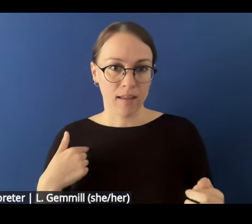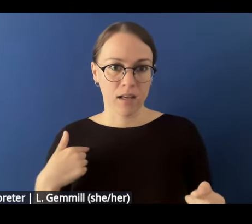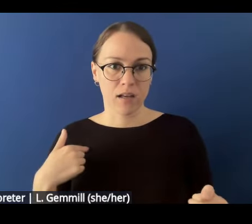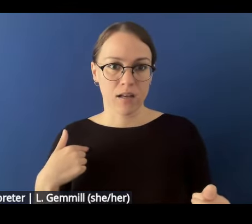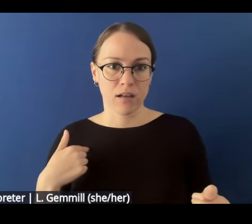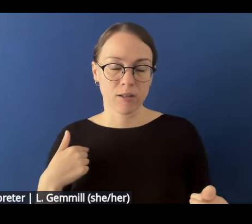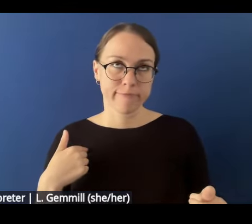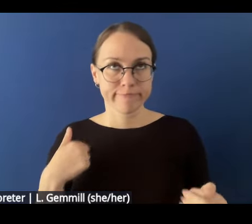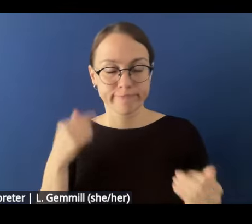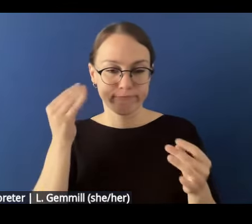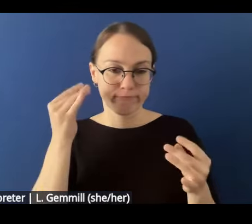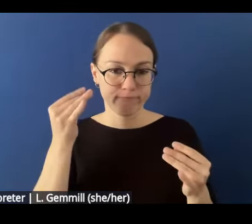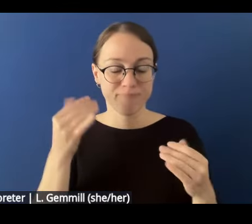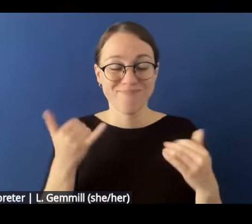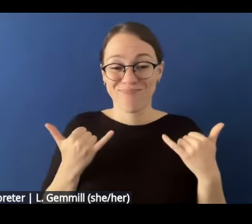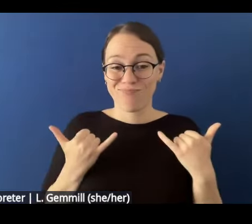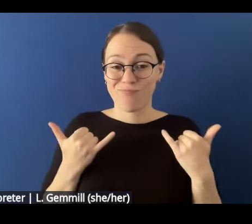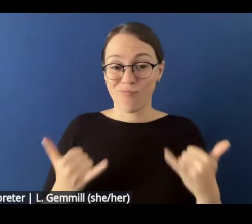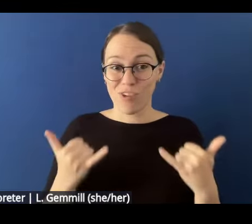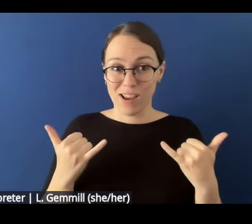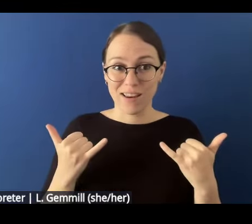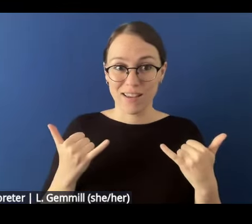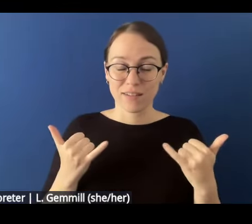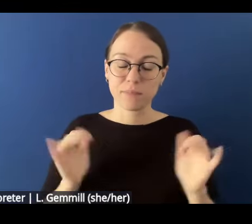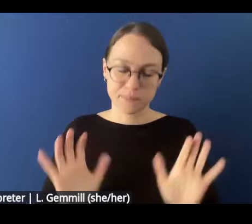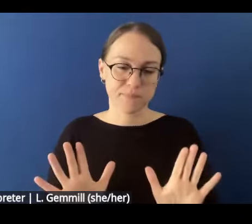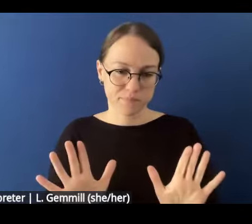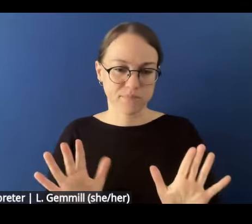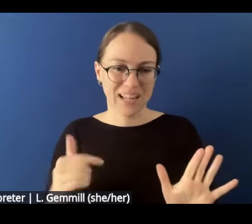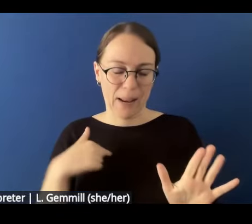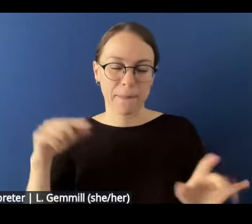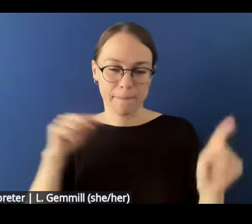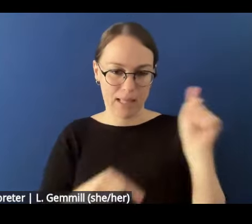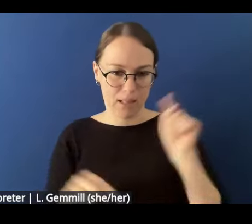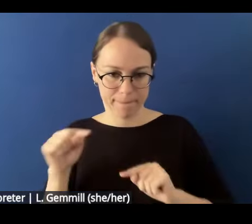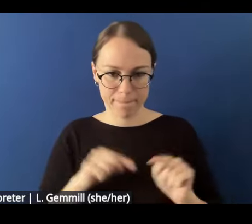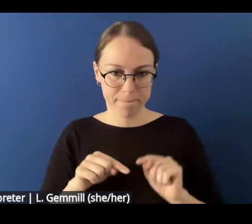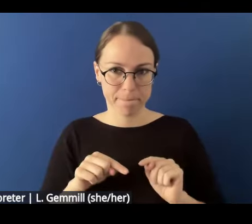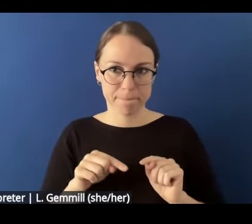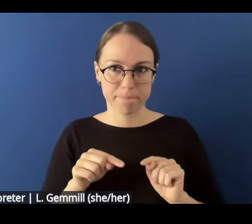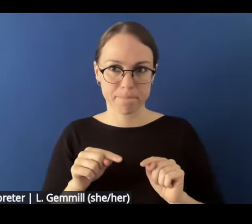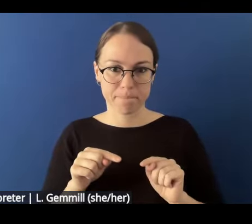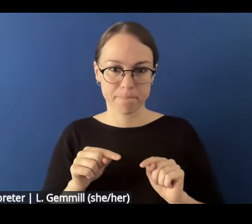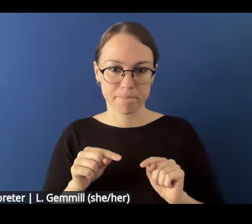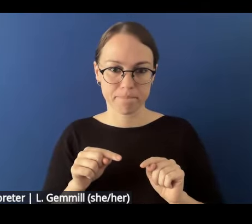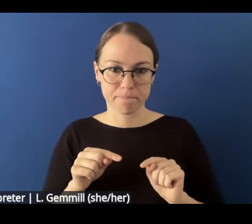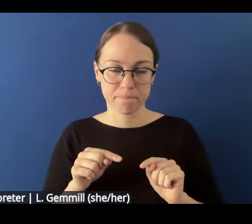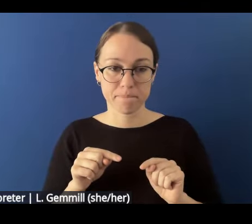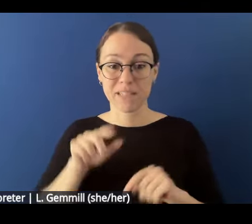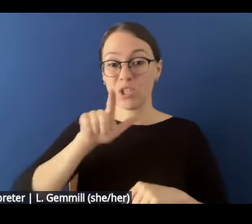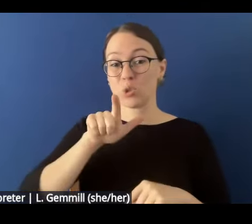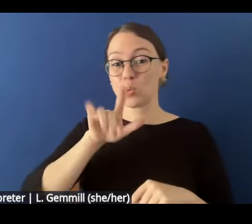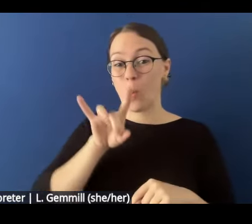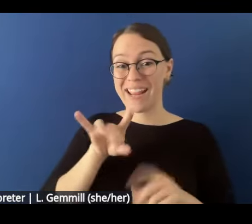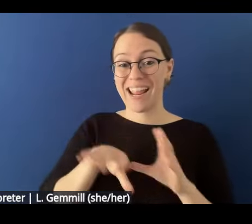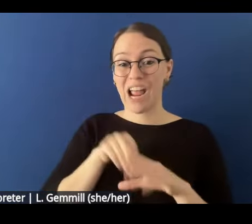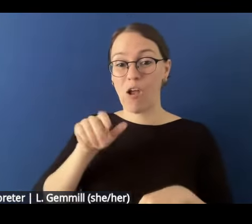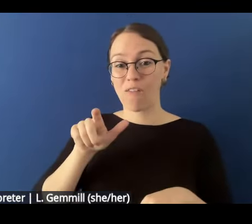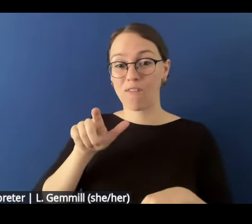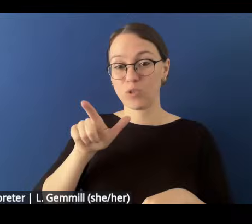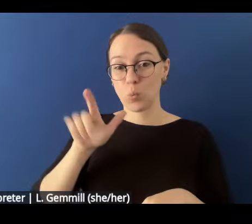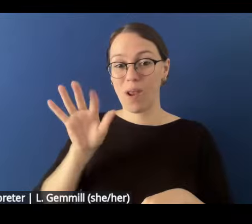at this point, so I'm gonna back up with the as to the 28 of the 29 circulators. At